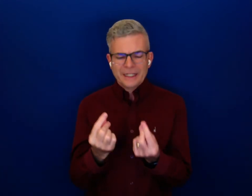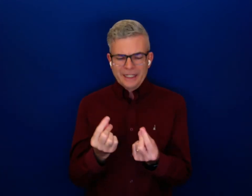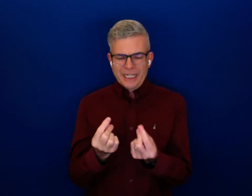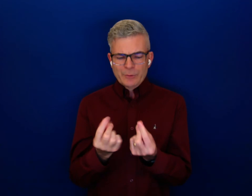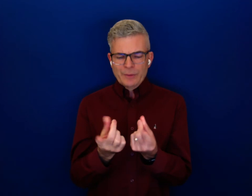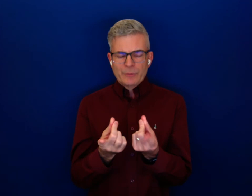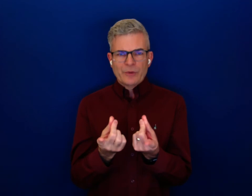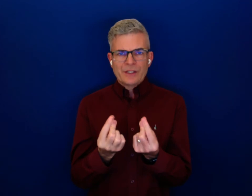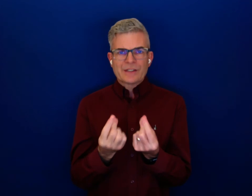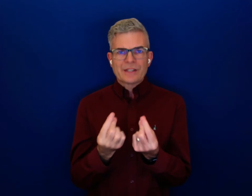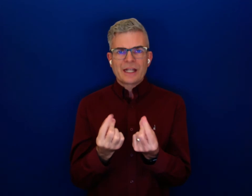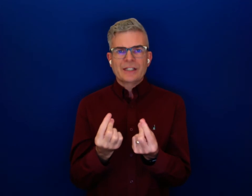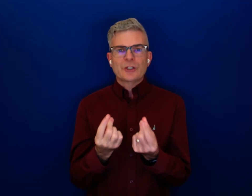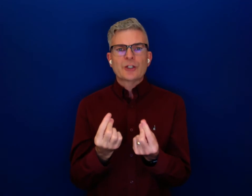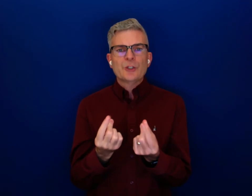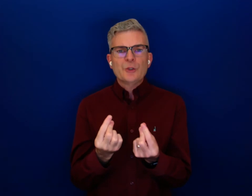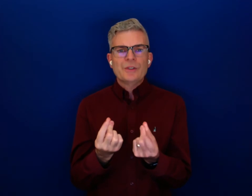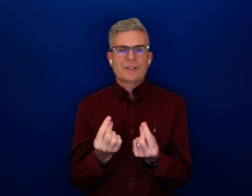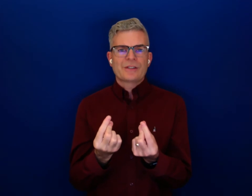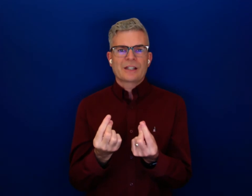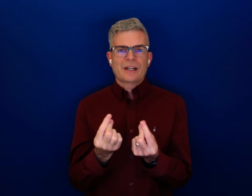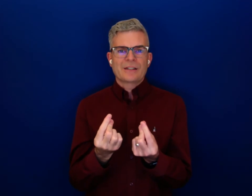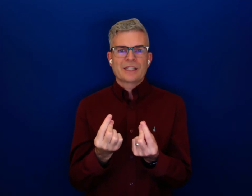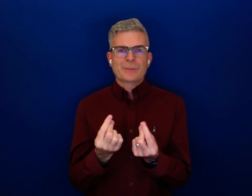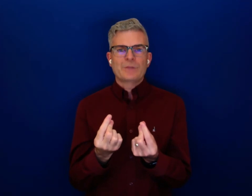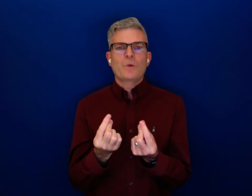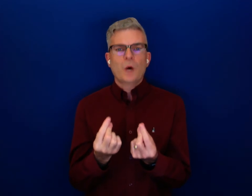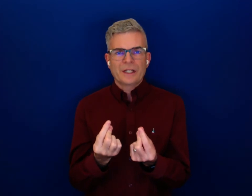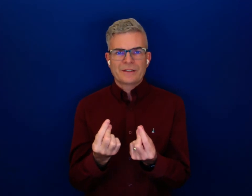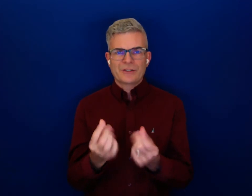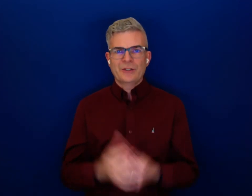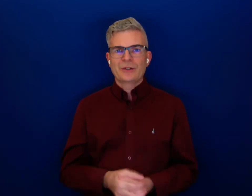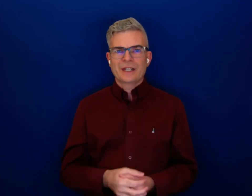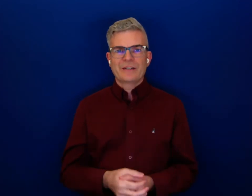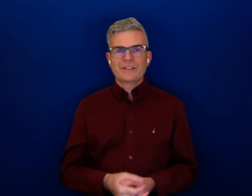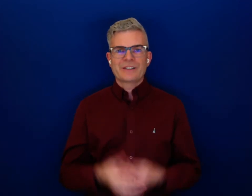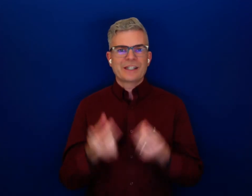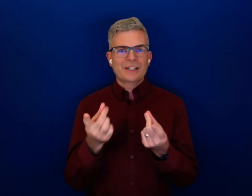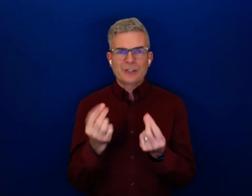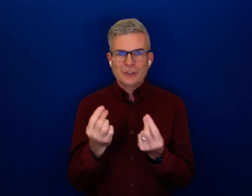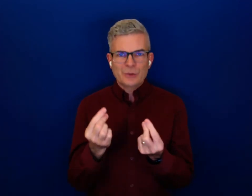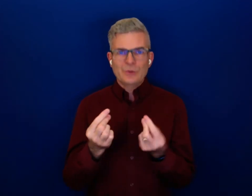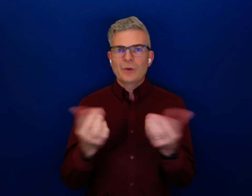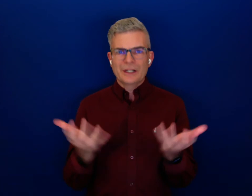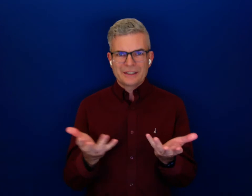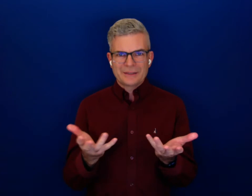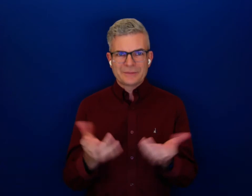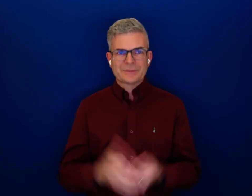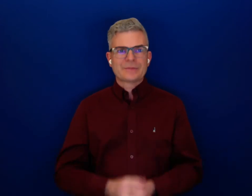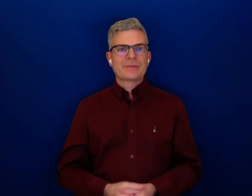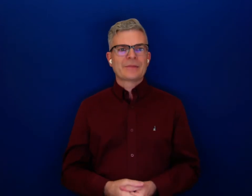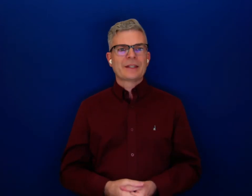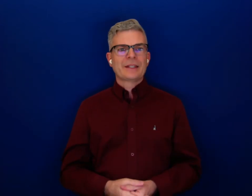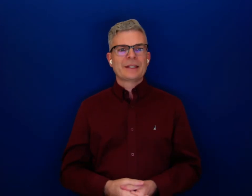And remember, this sign includes the concept of what, so you don't have to say do what.